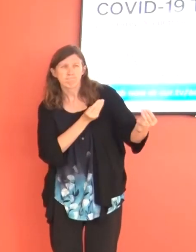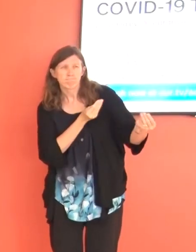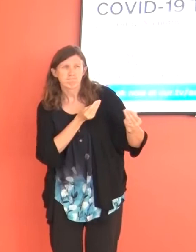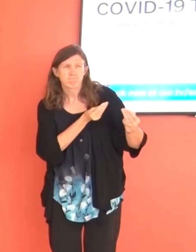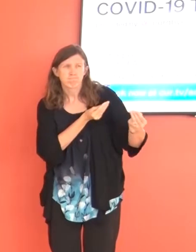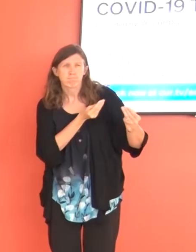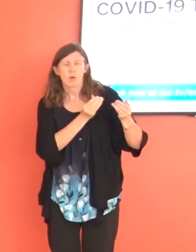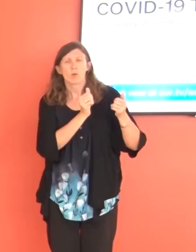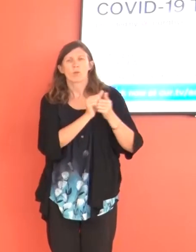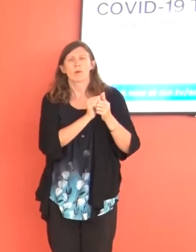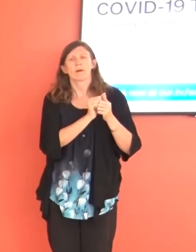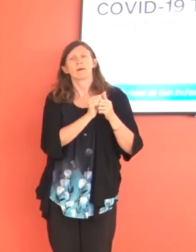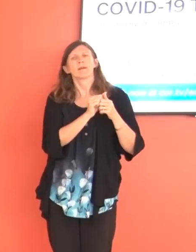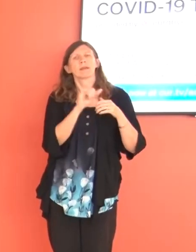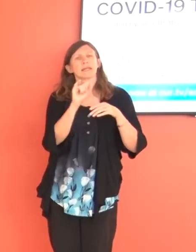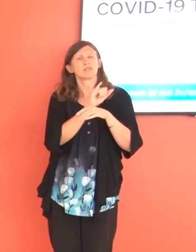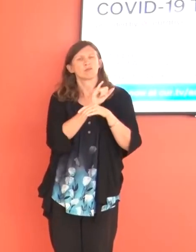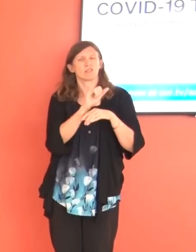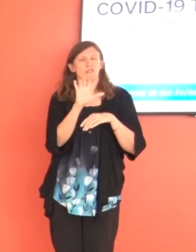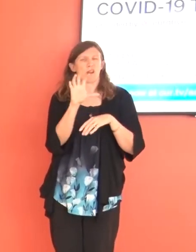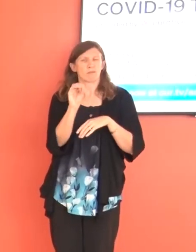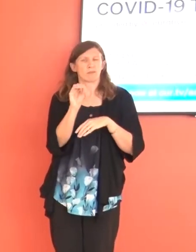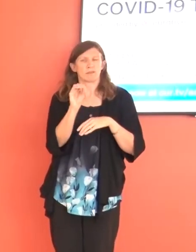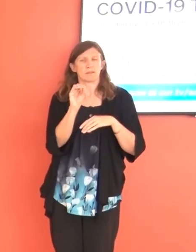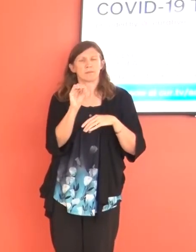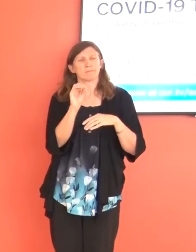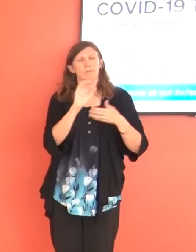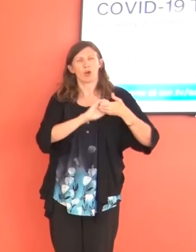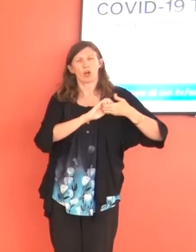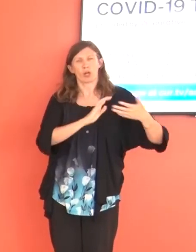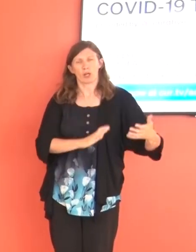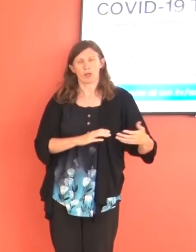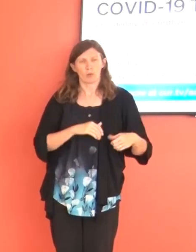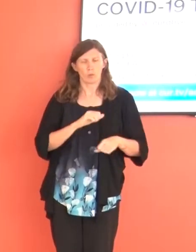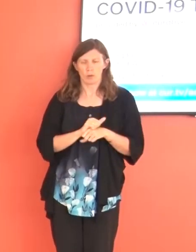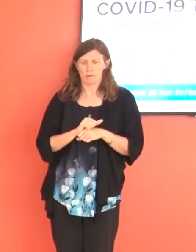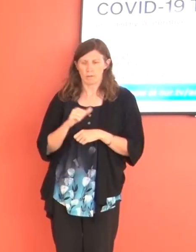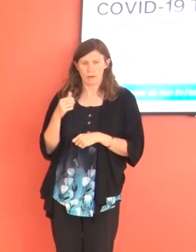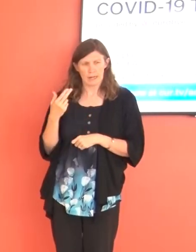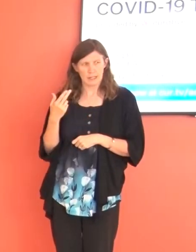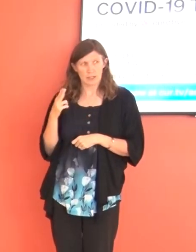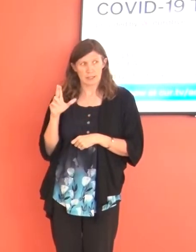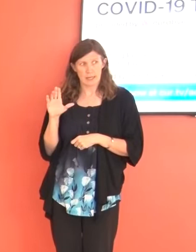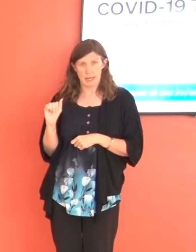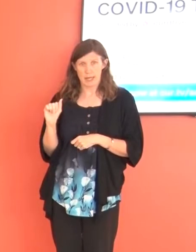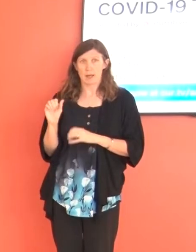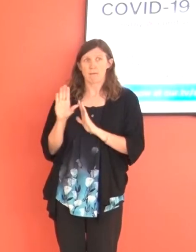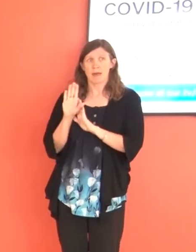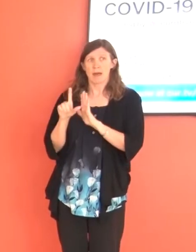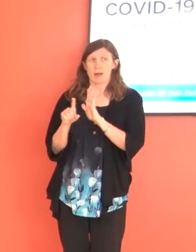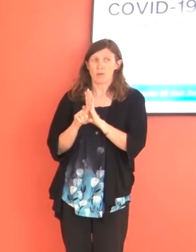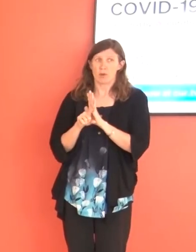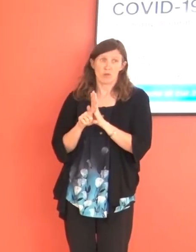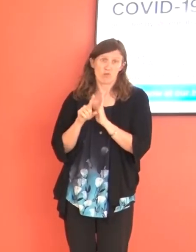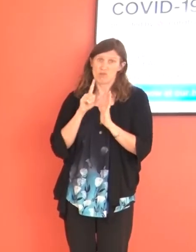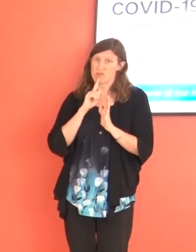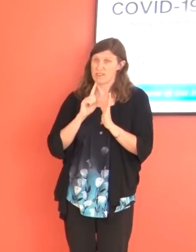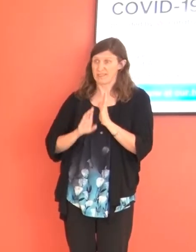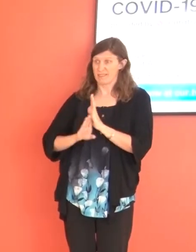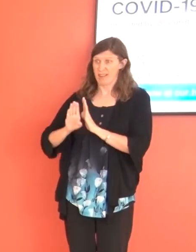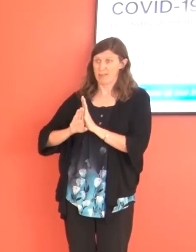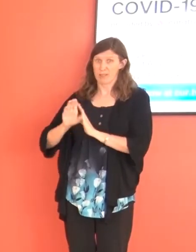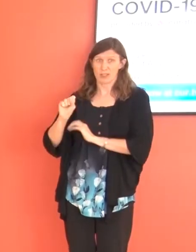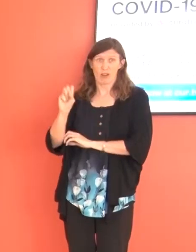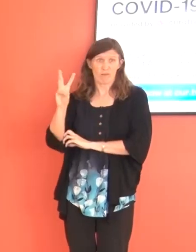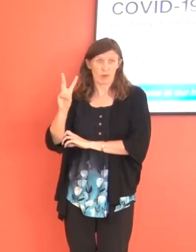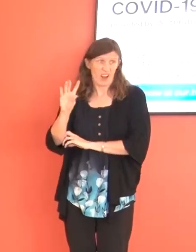Healthcare Corporation of America, HCA, for a number of years. Her background is really in software development,